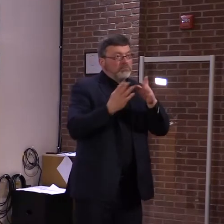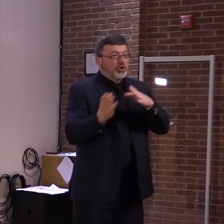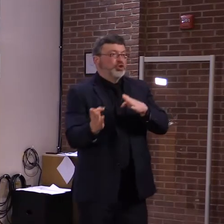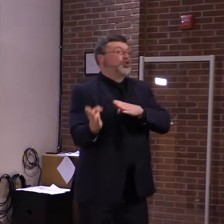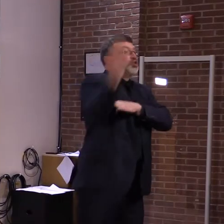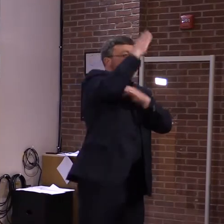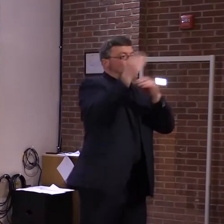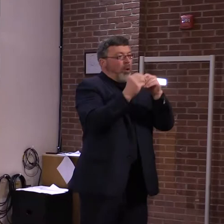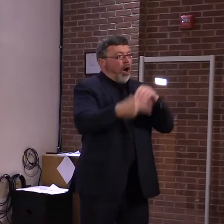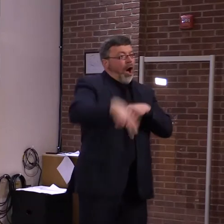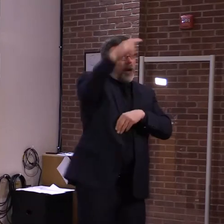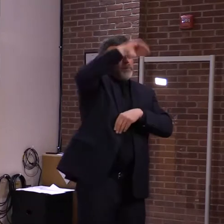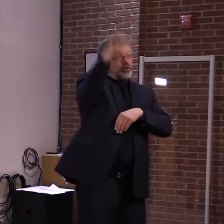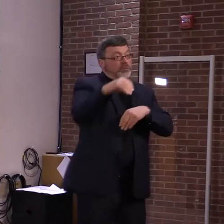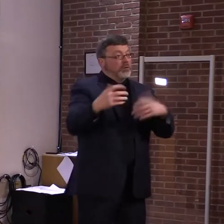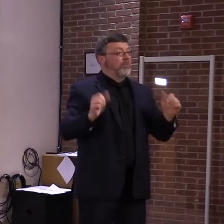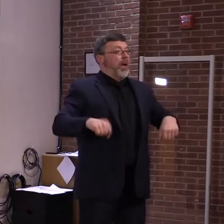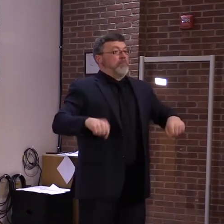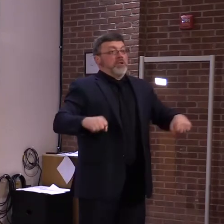Okay, great. Thank you very much.